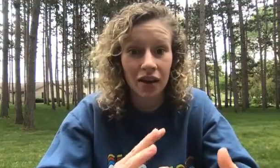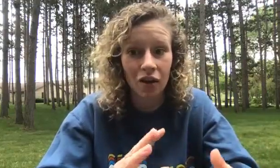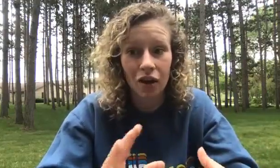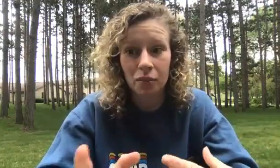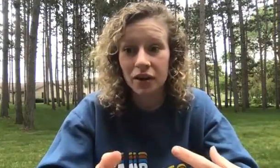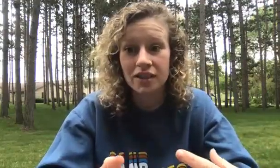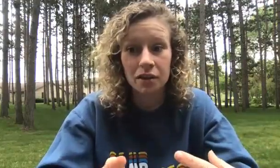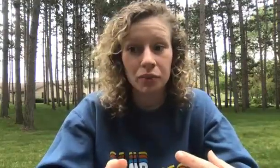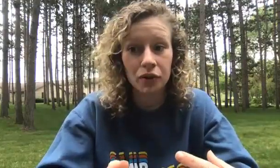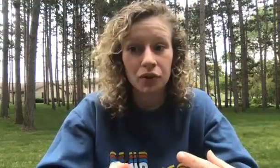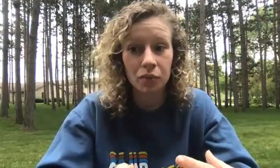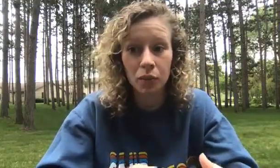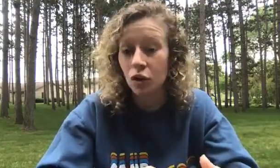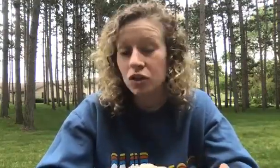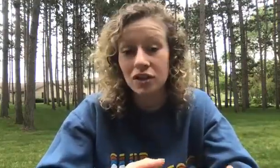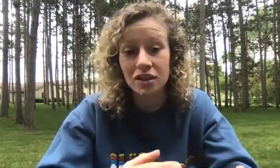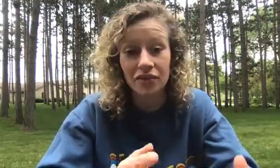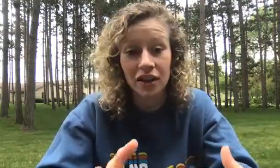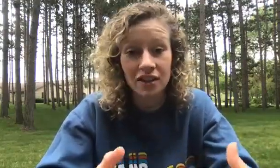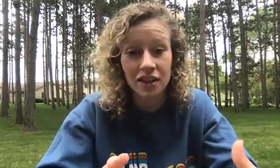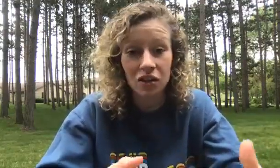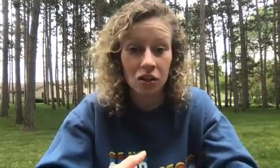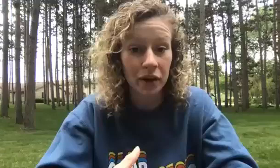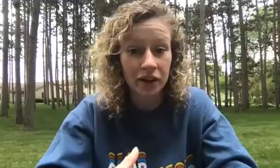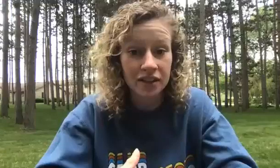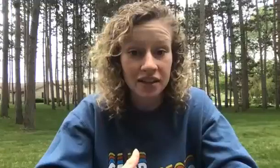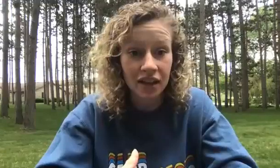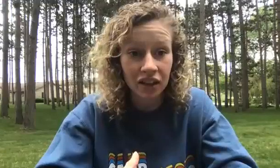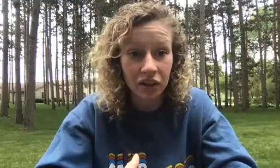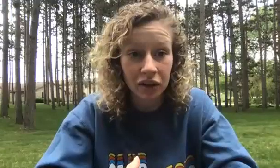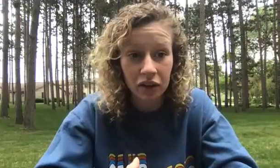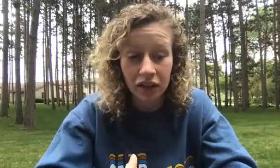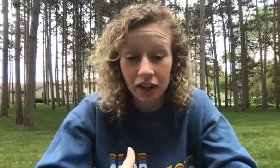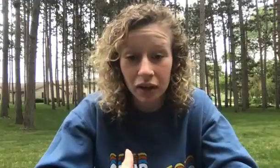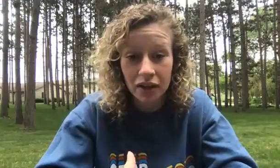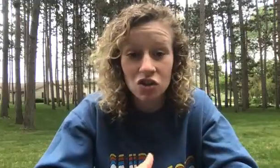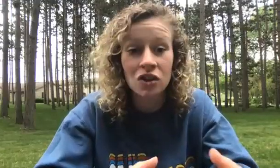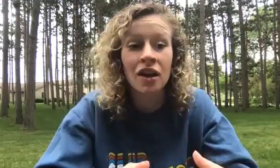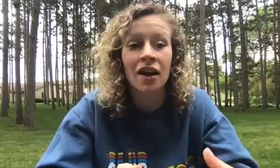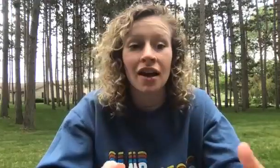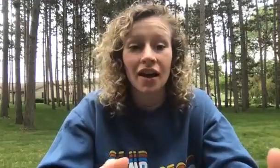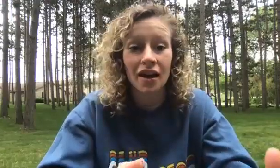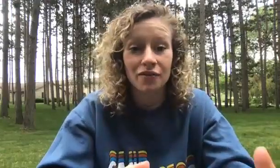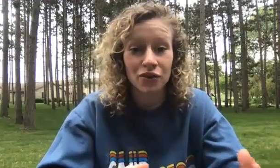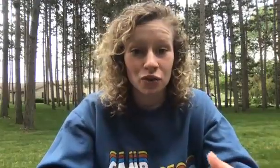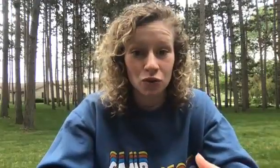are pretty simple portions of ASL or American Sign Language. If